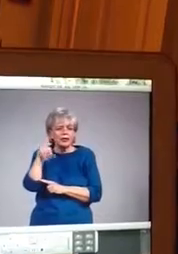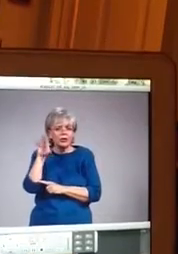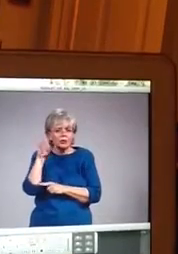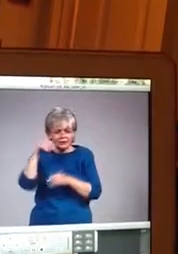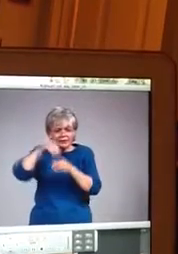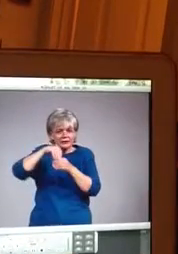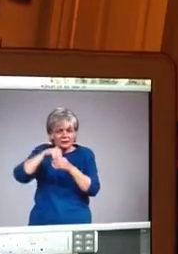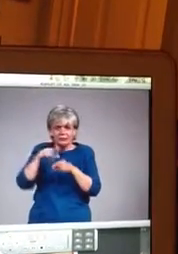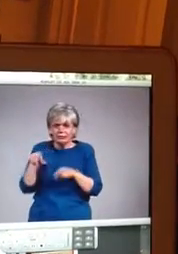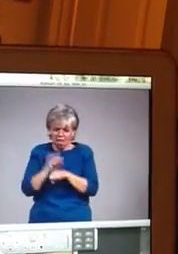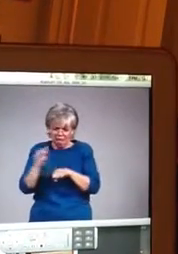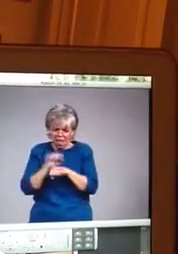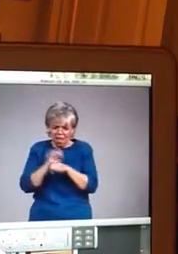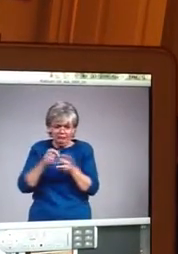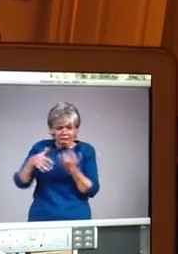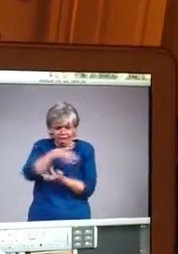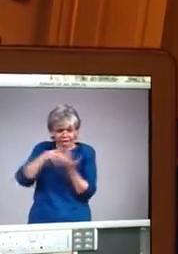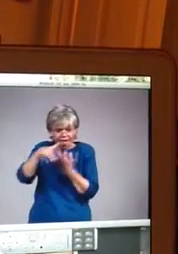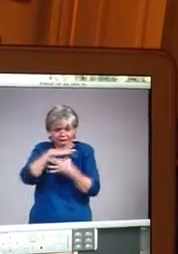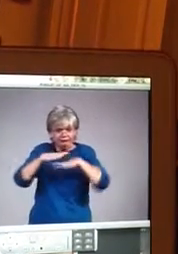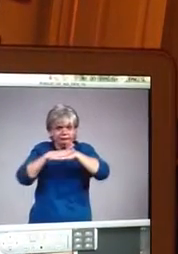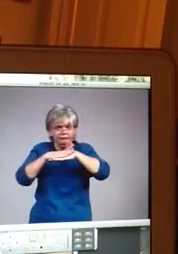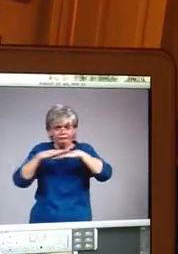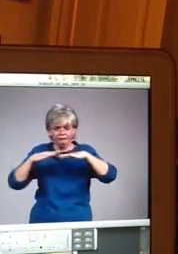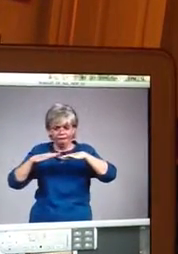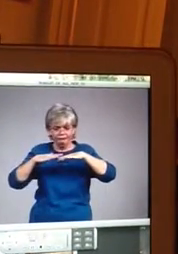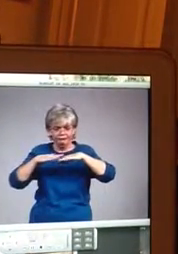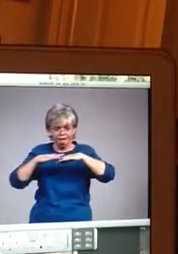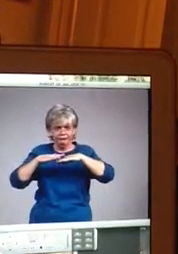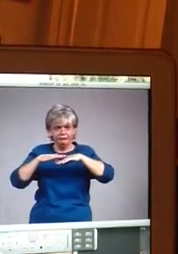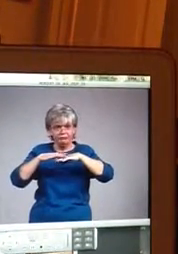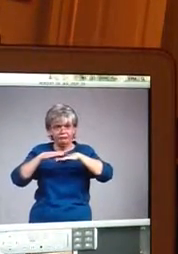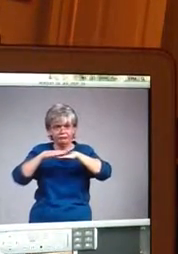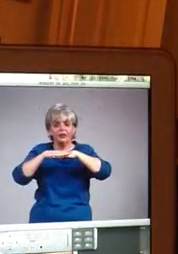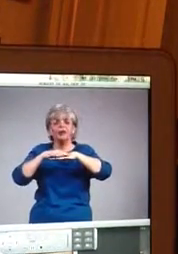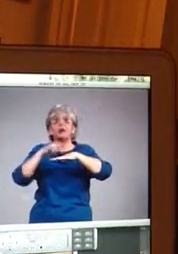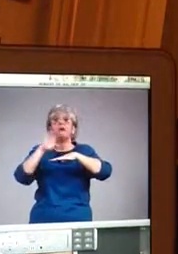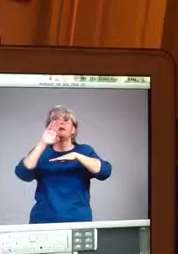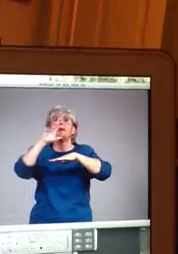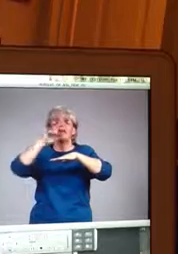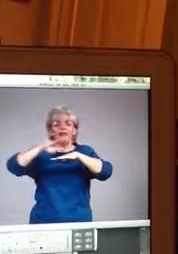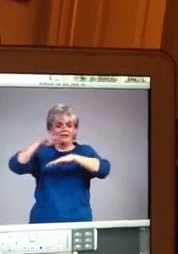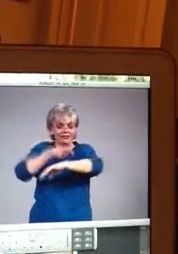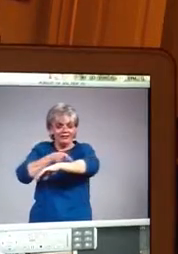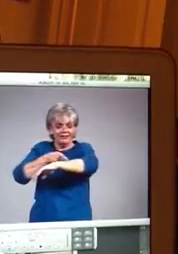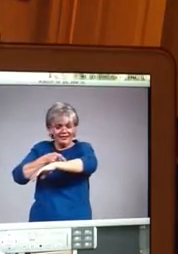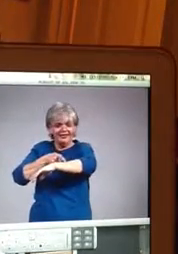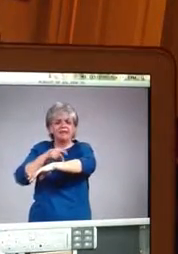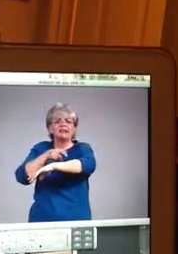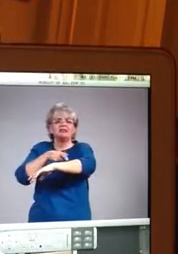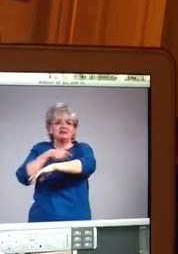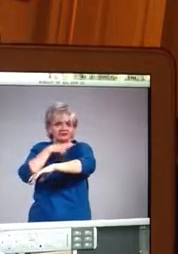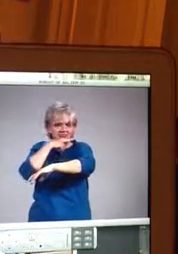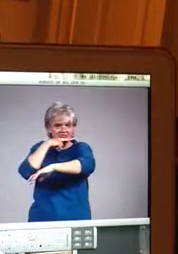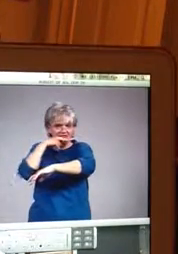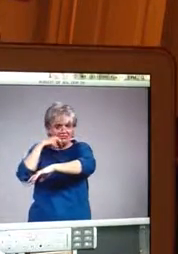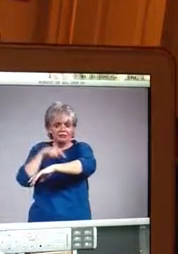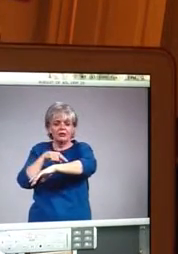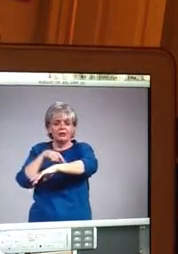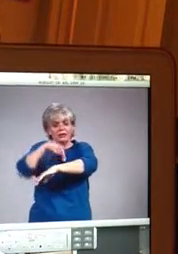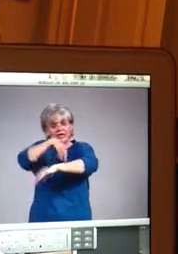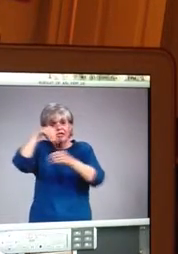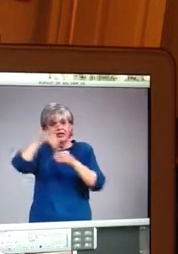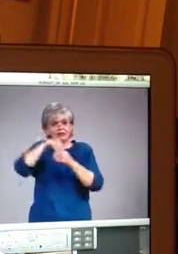create fibers inside of your cell, or inside of your skin, that helps create that